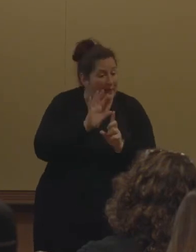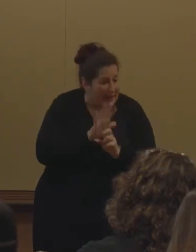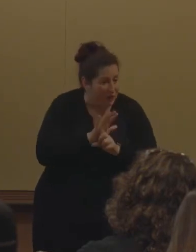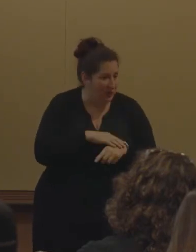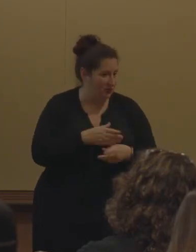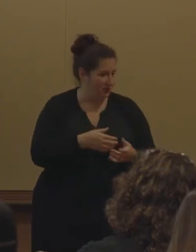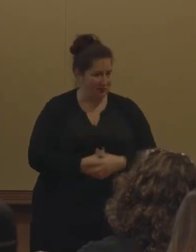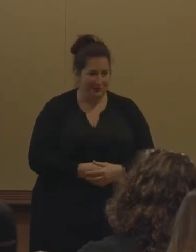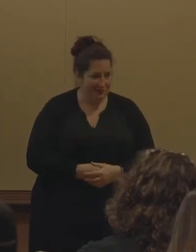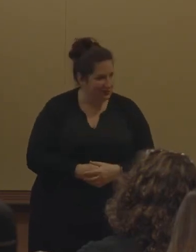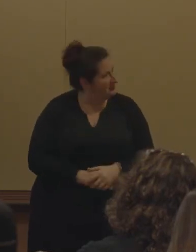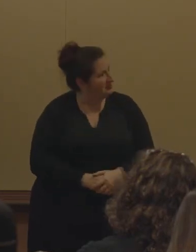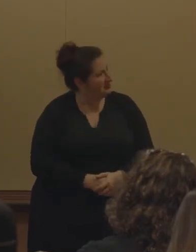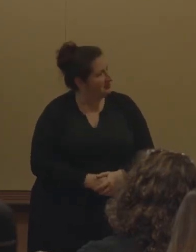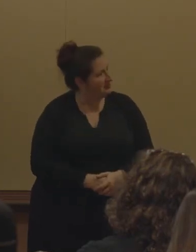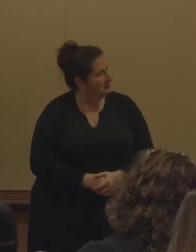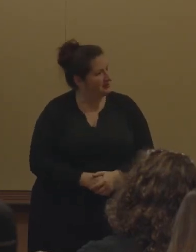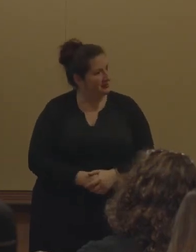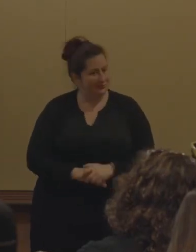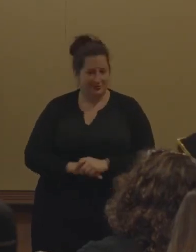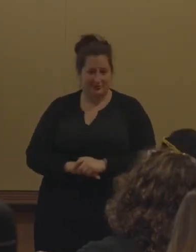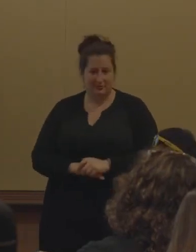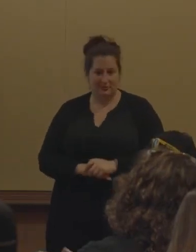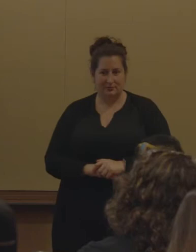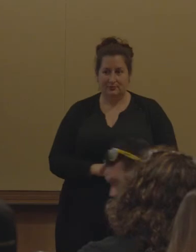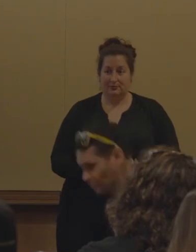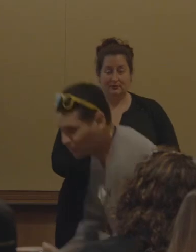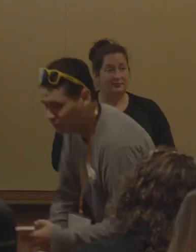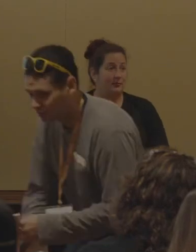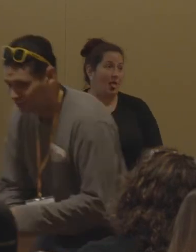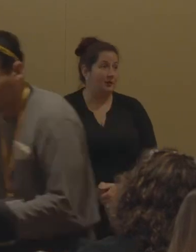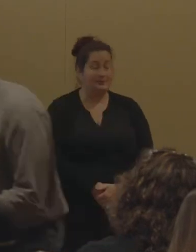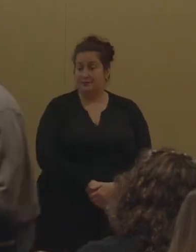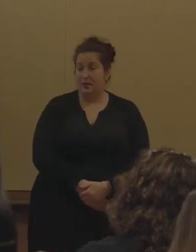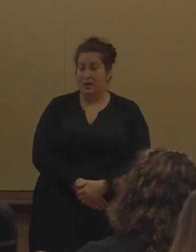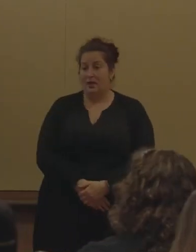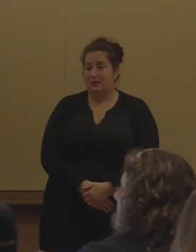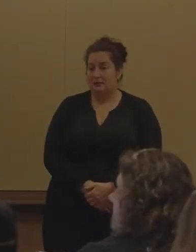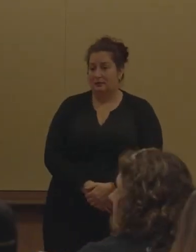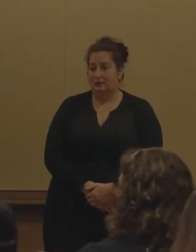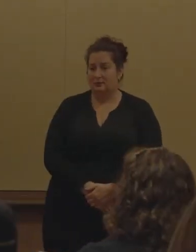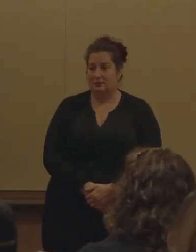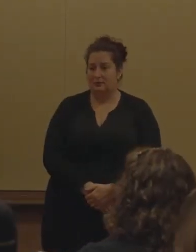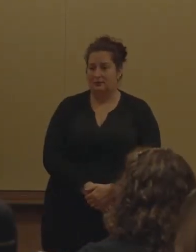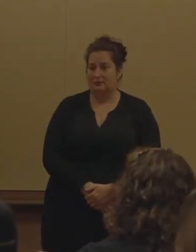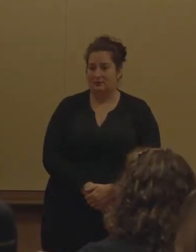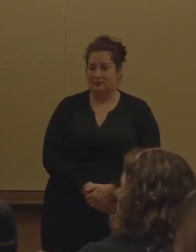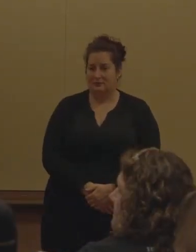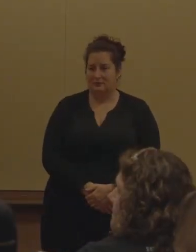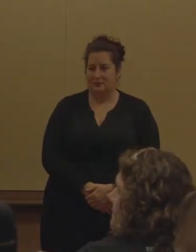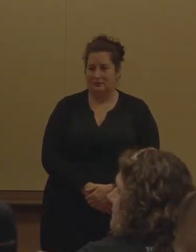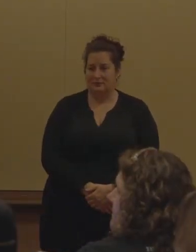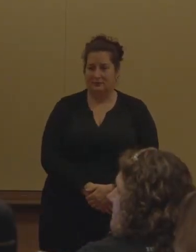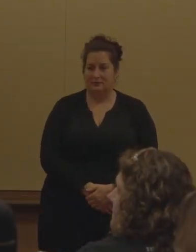orientation. Then in June, process, then worked with